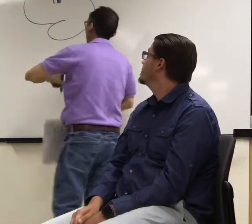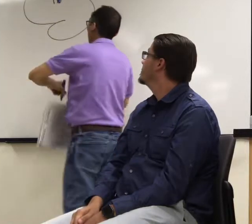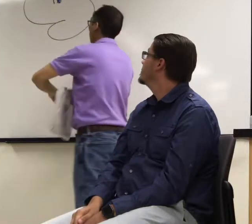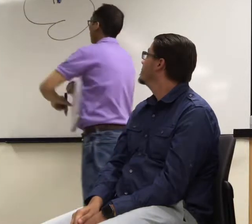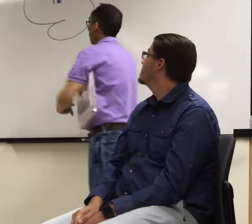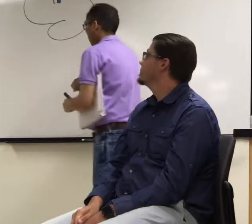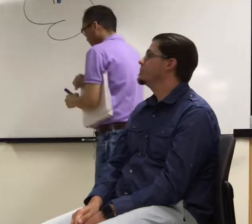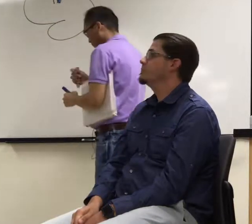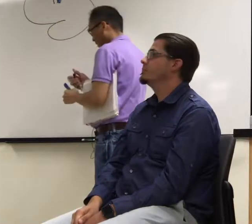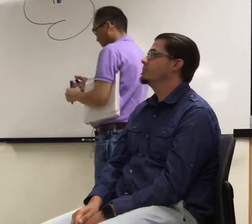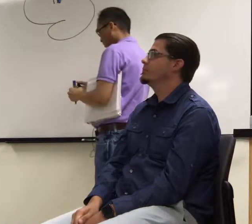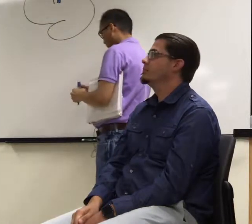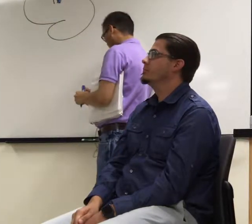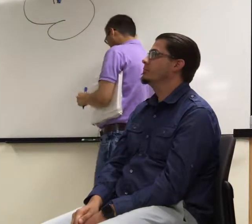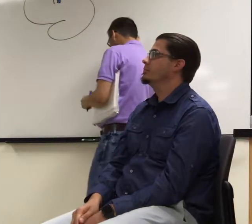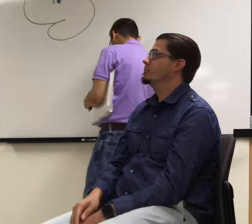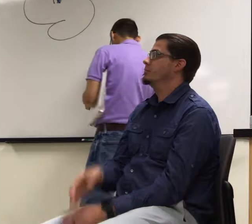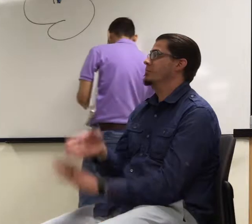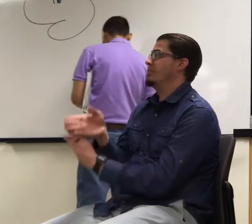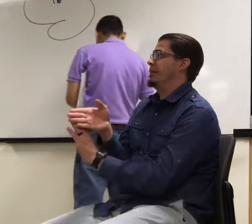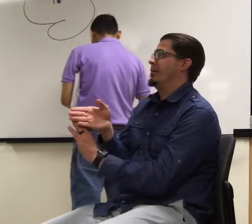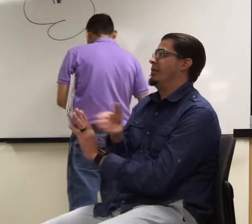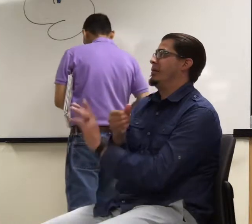I'm going to color the thing in front of it red.